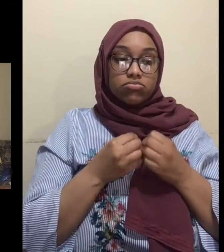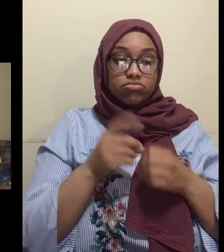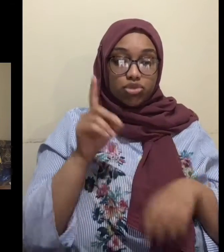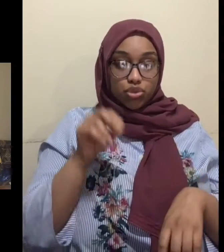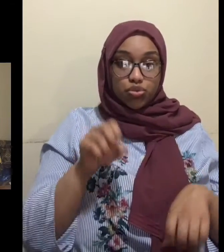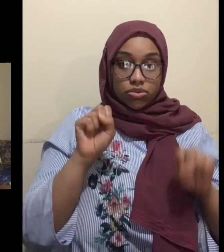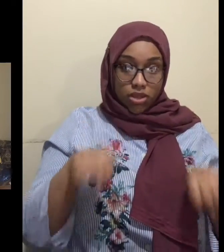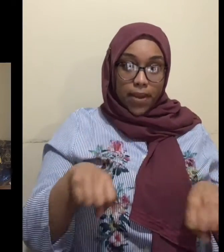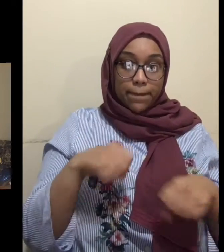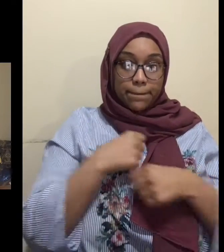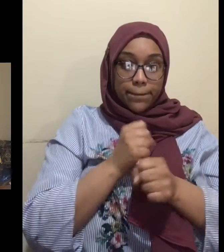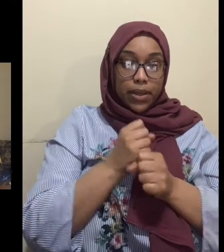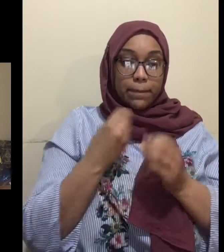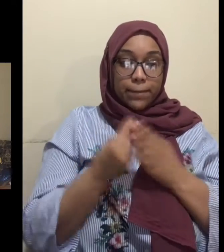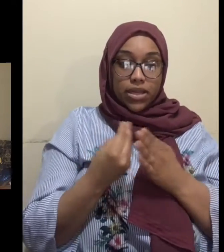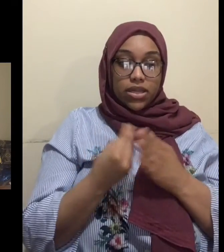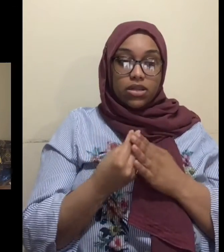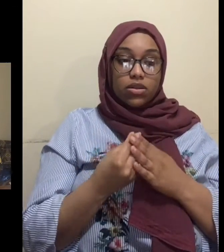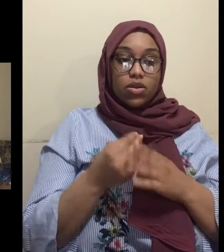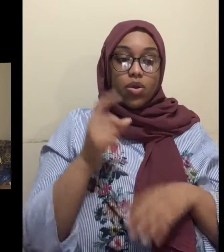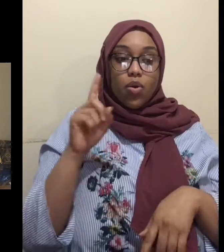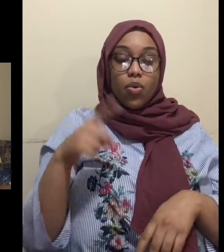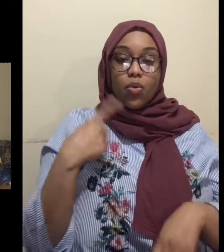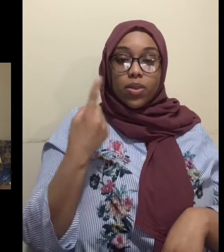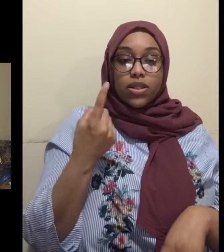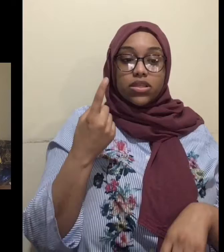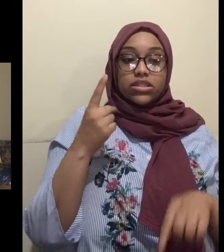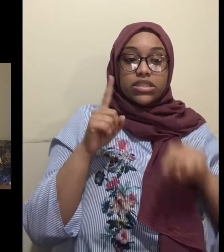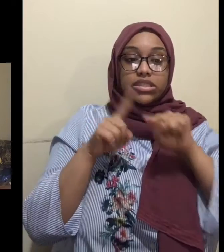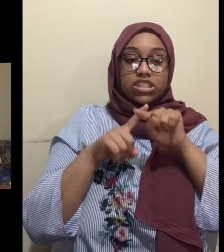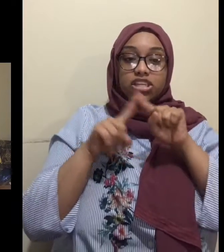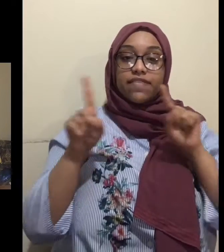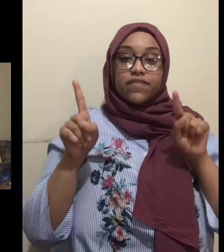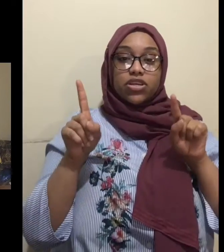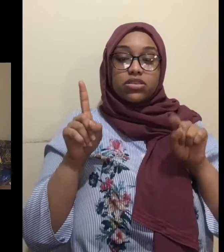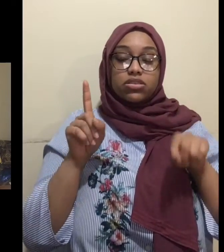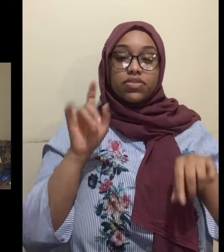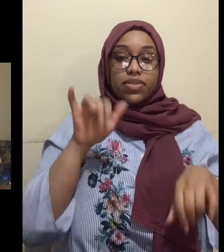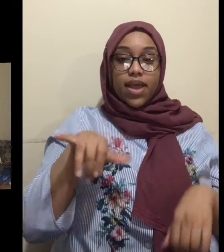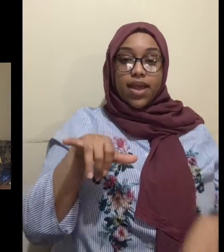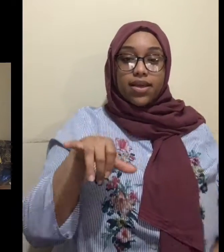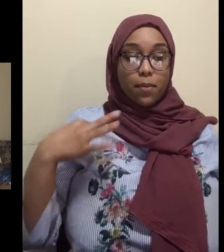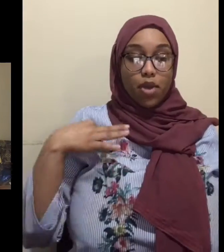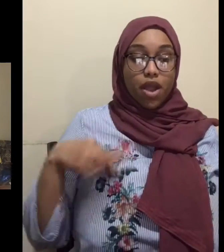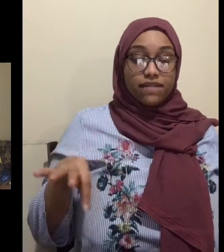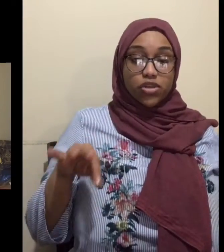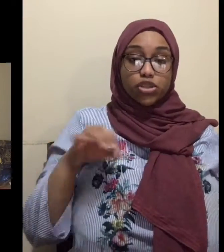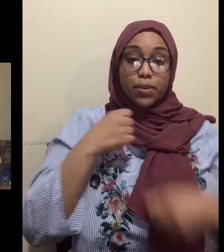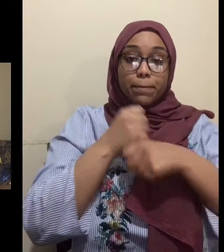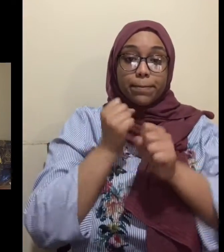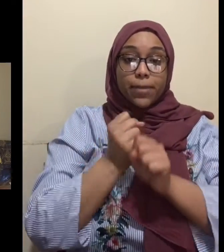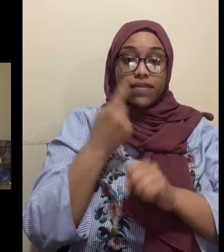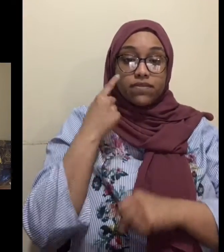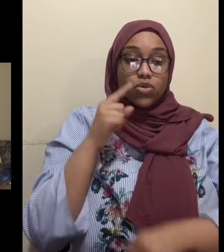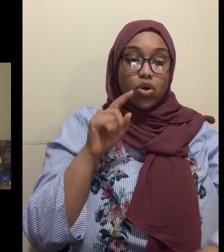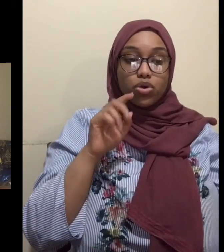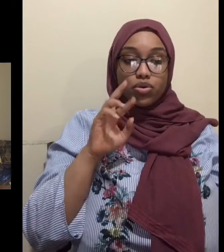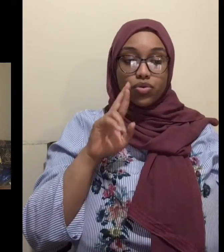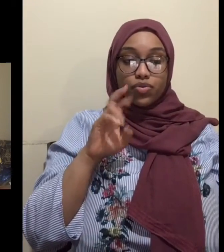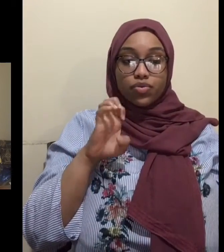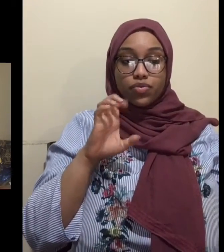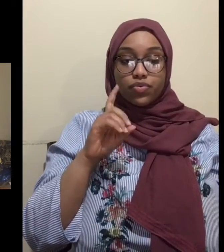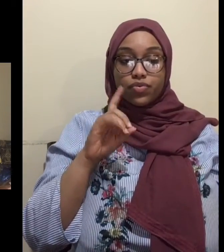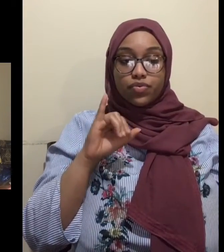other businesses, nonprofit organizations can make money. The only difference is